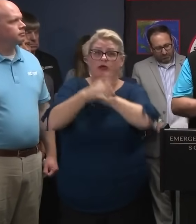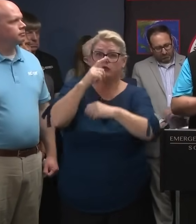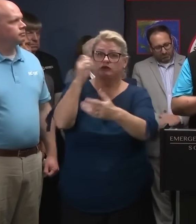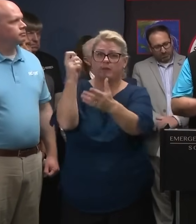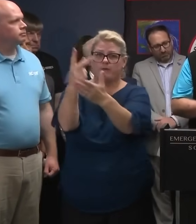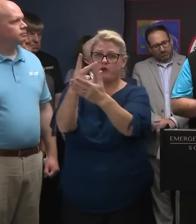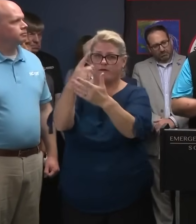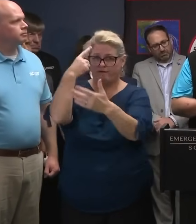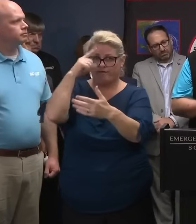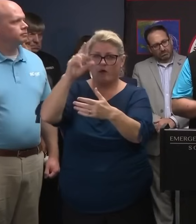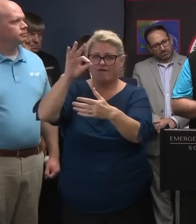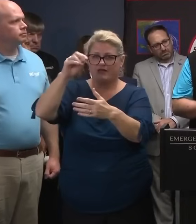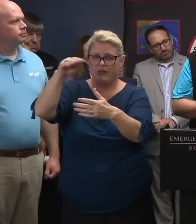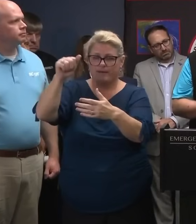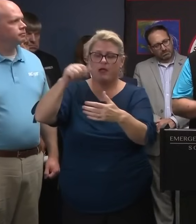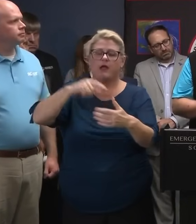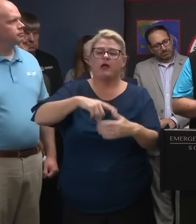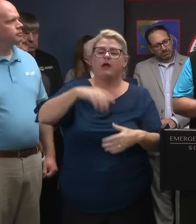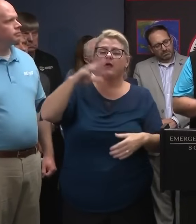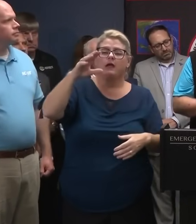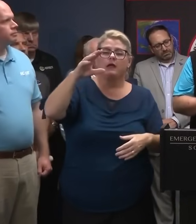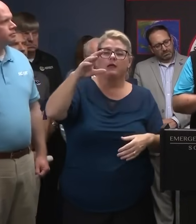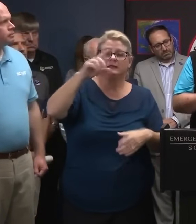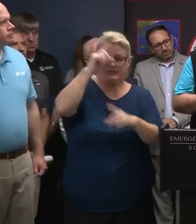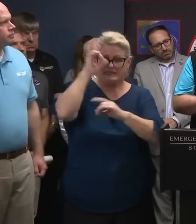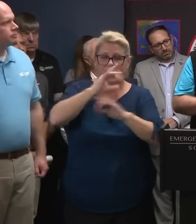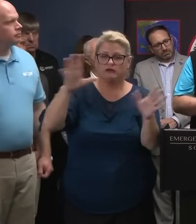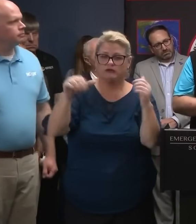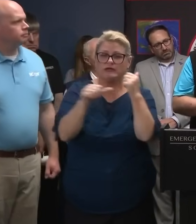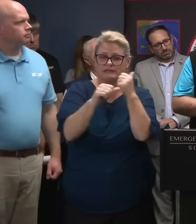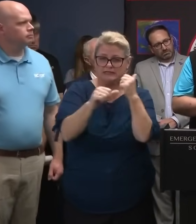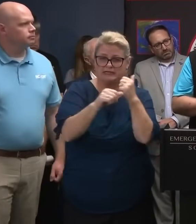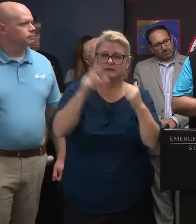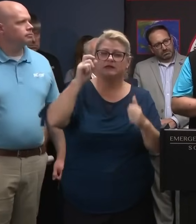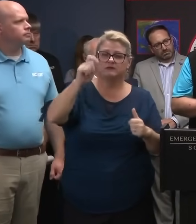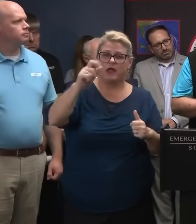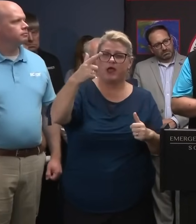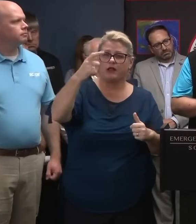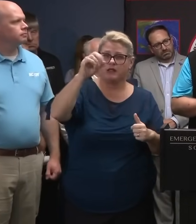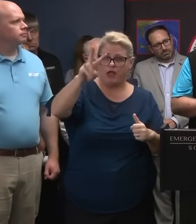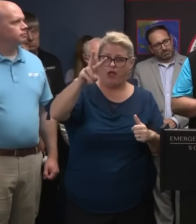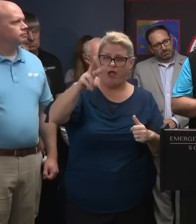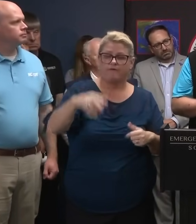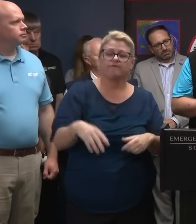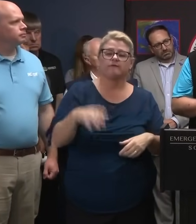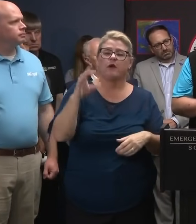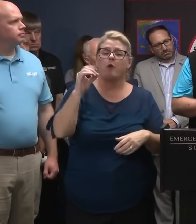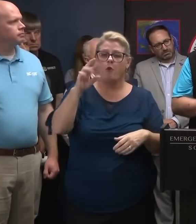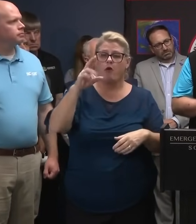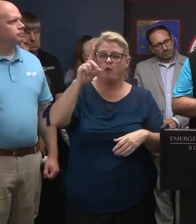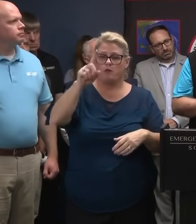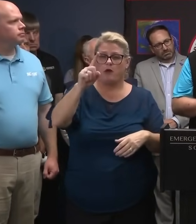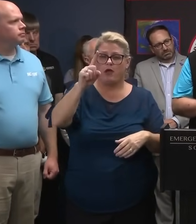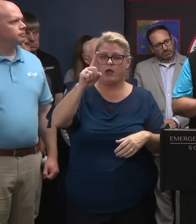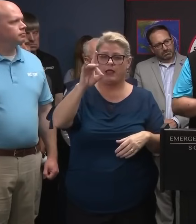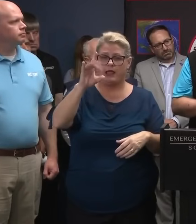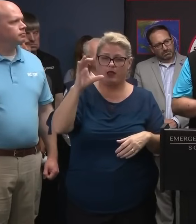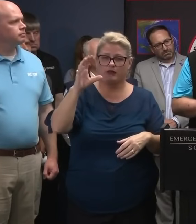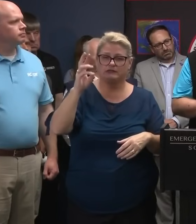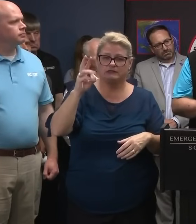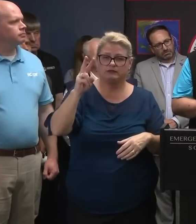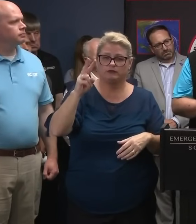is disasterassistance.gov. You can call the 1-800 number,